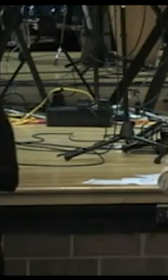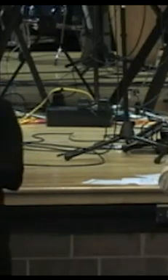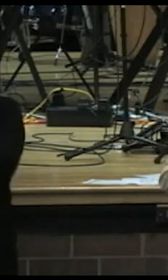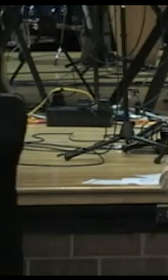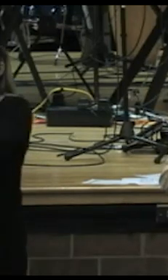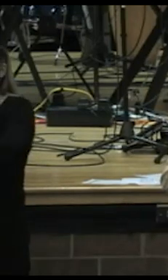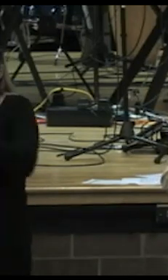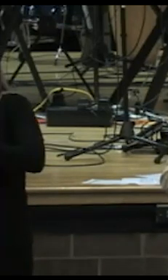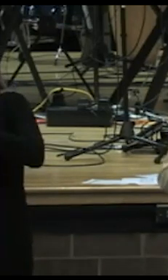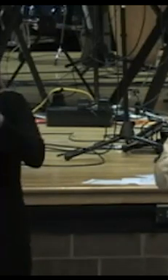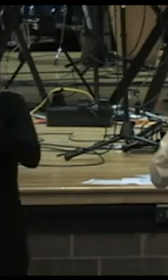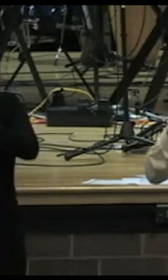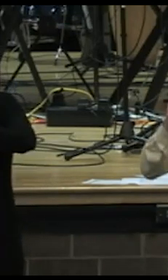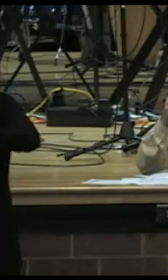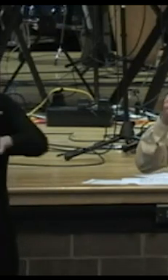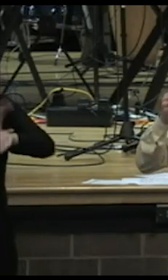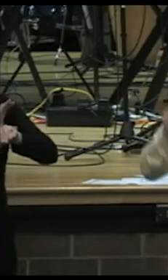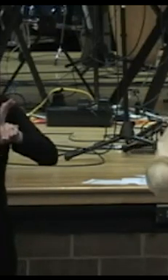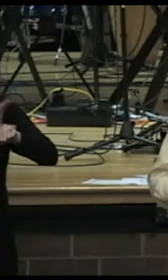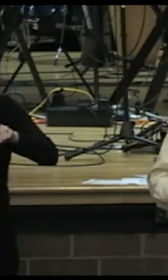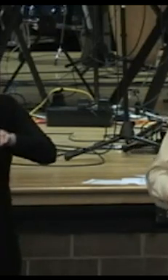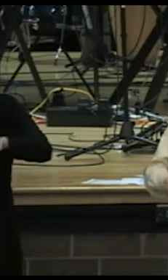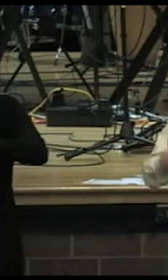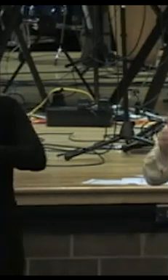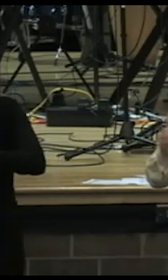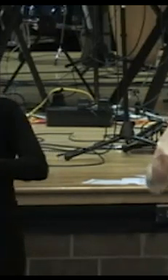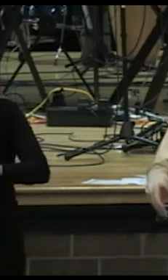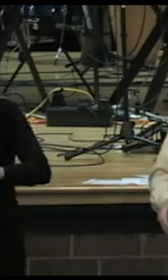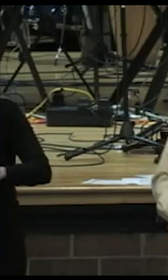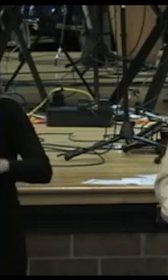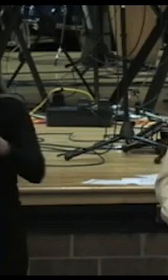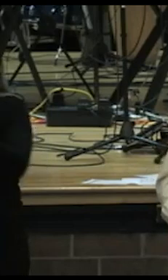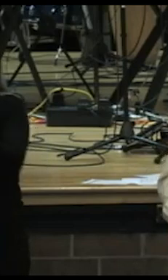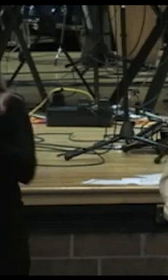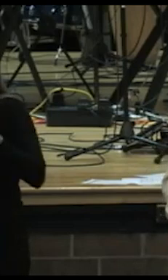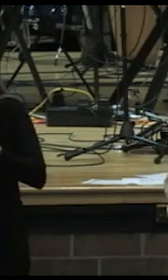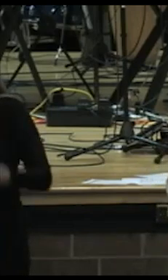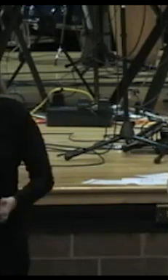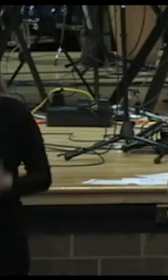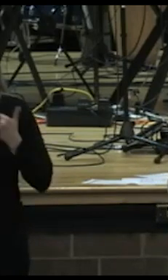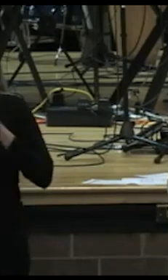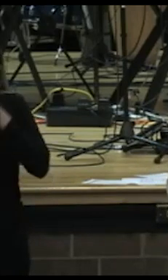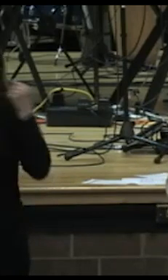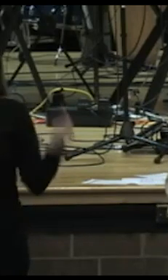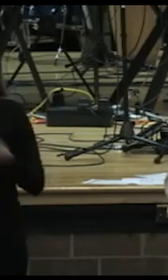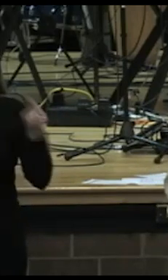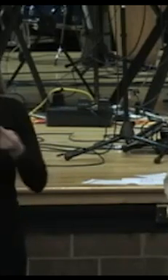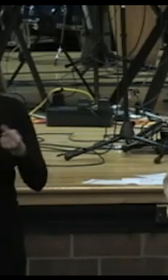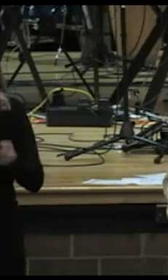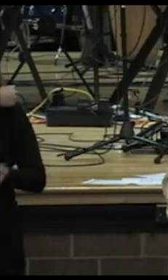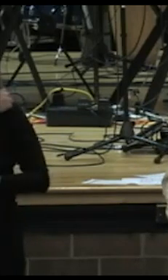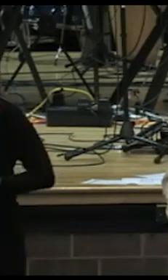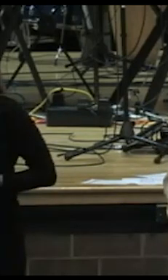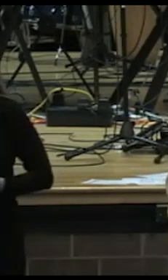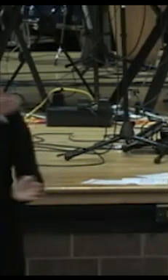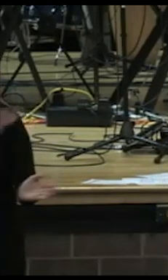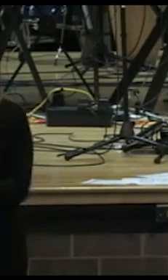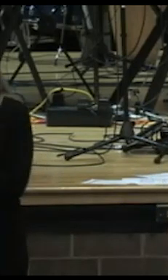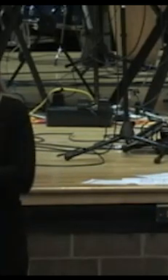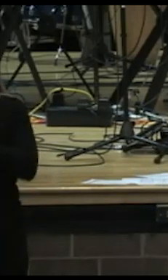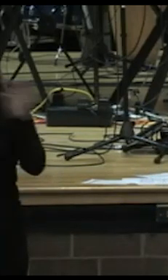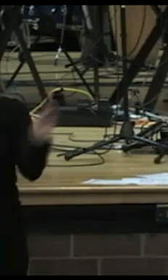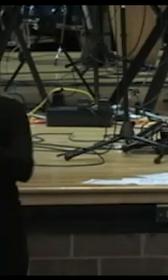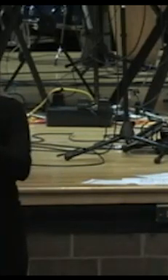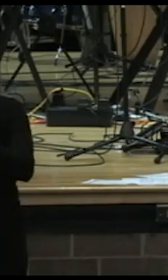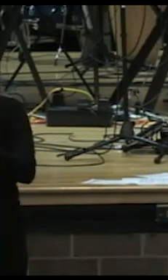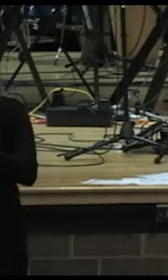body would be called to consecration and holiness. And that we would be a home and a family